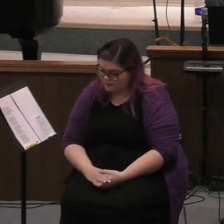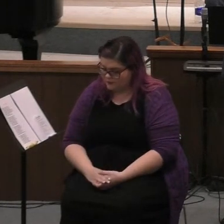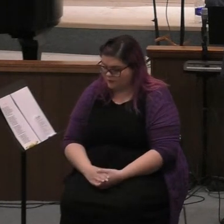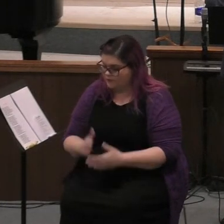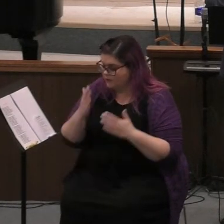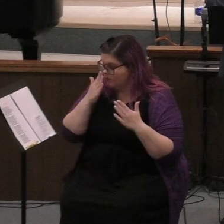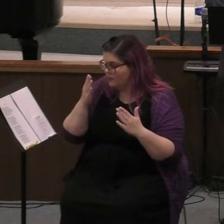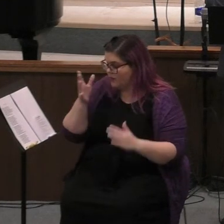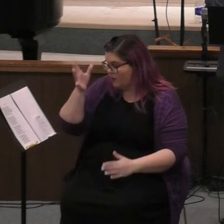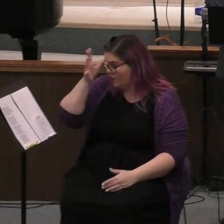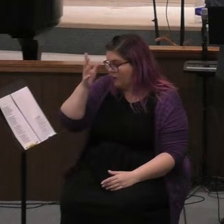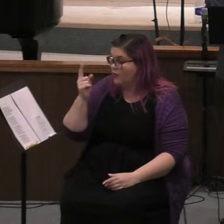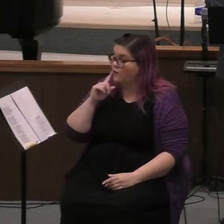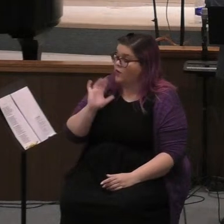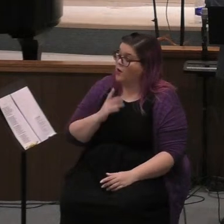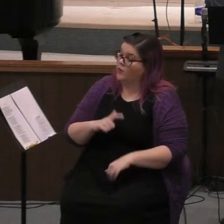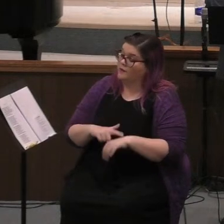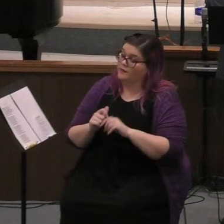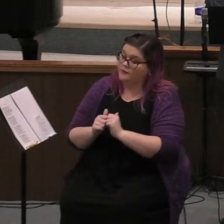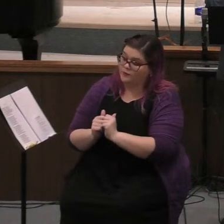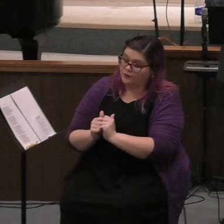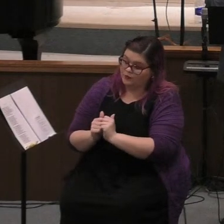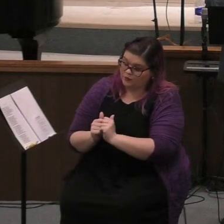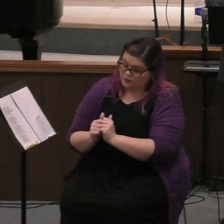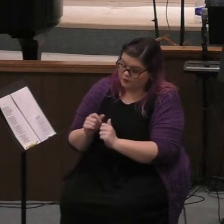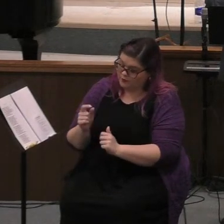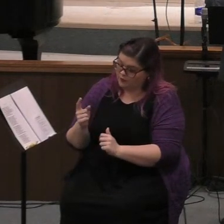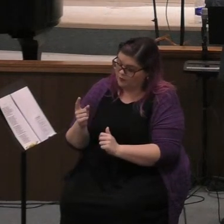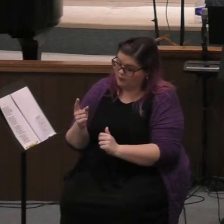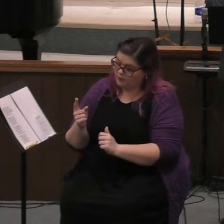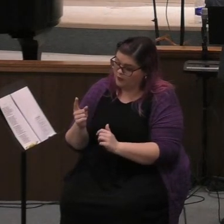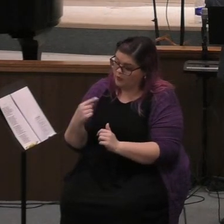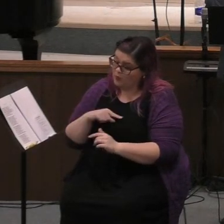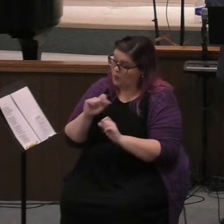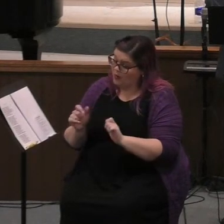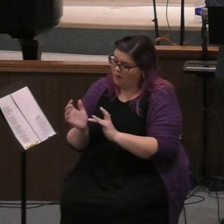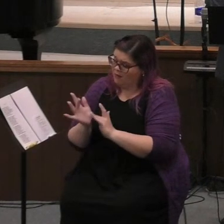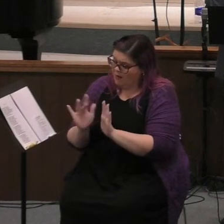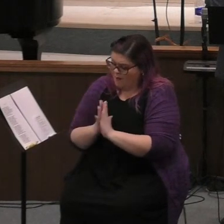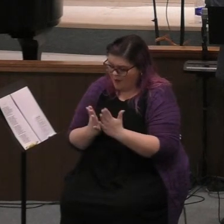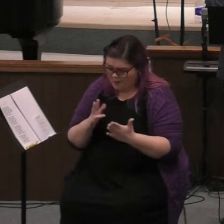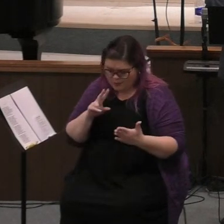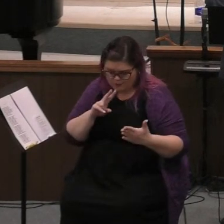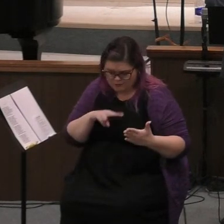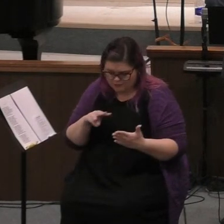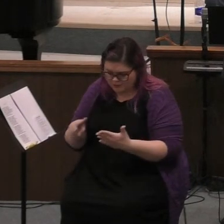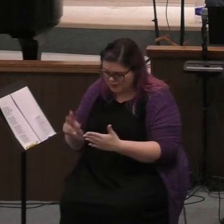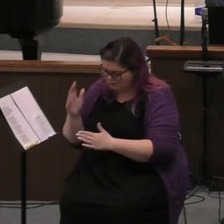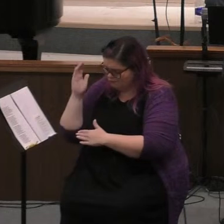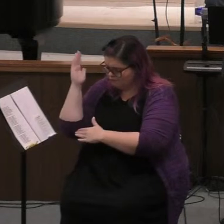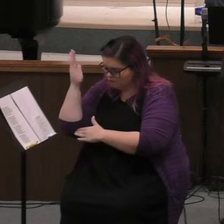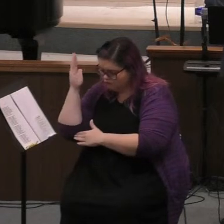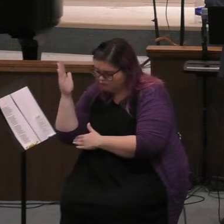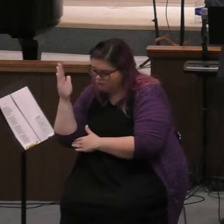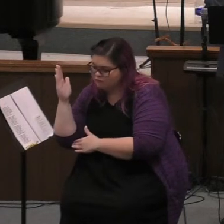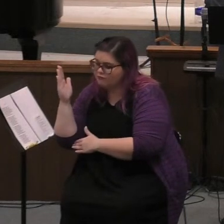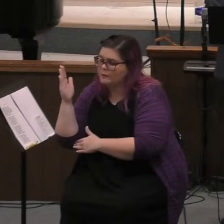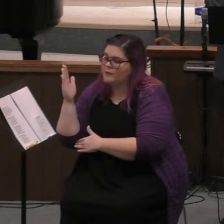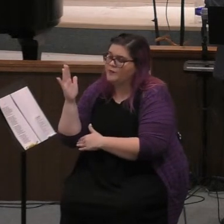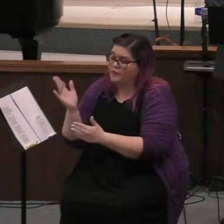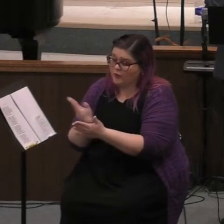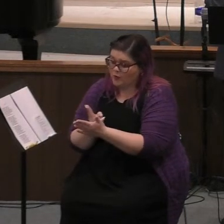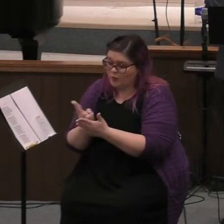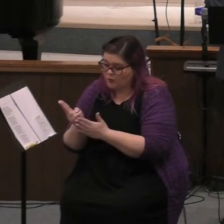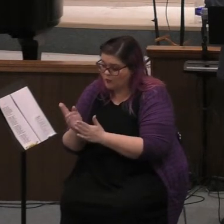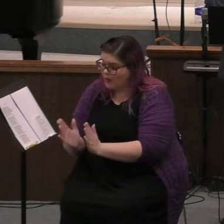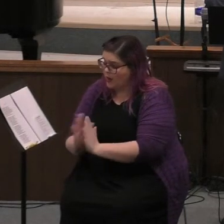Thank you, Father, for this time together that we can open your word and again hear this truth. I pray for